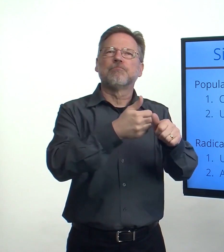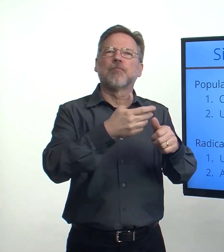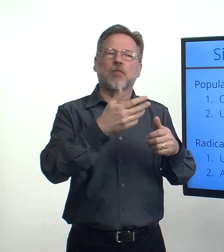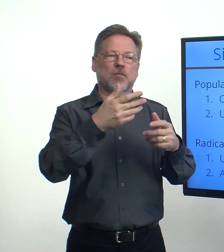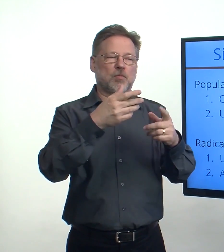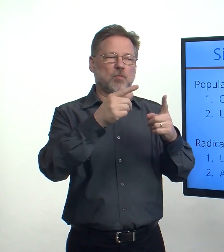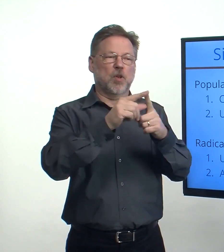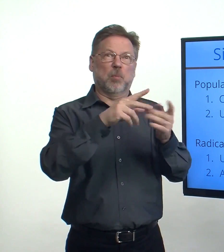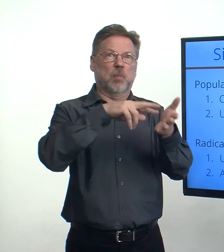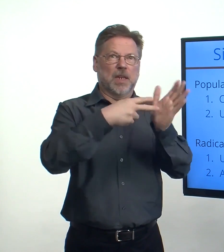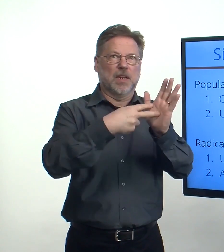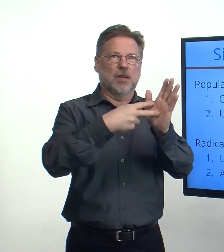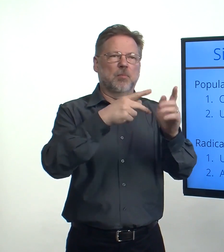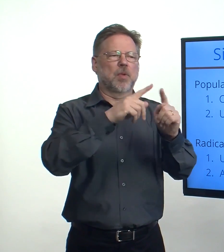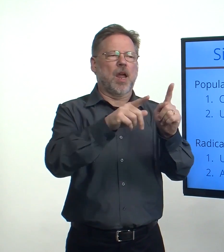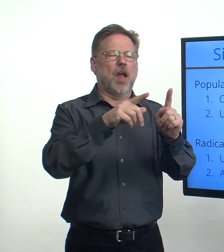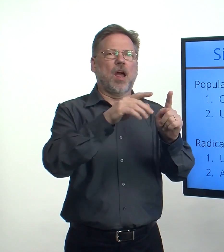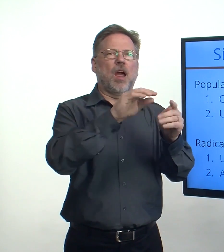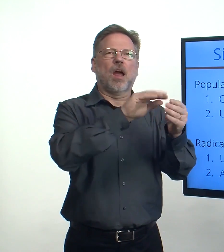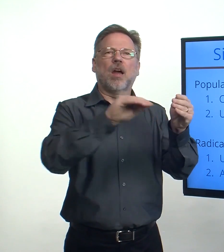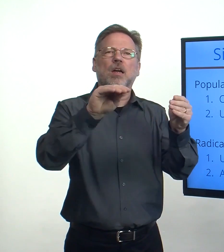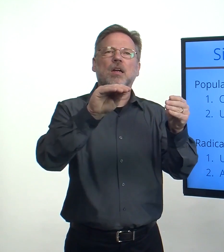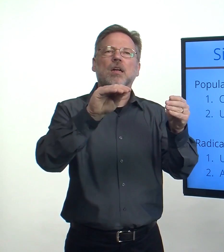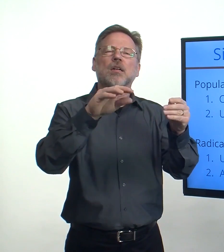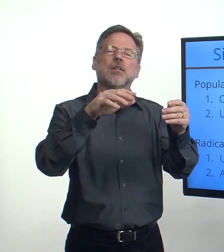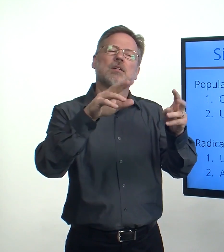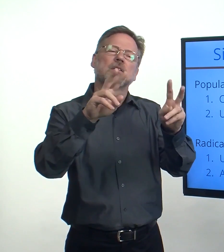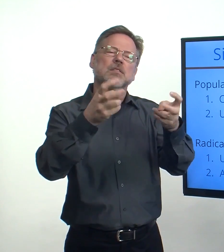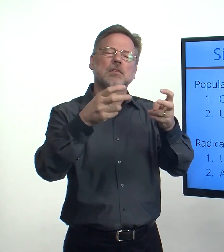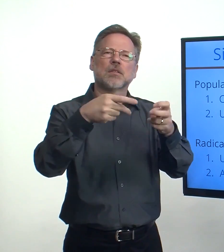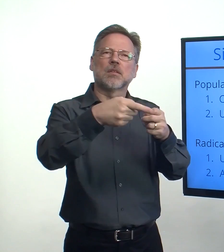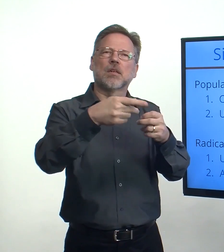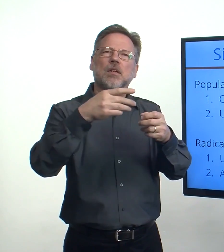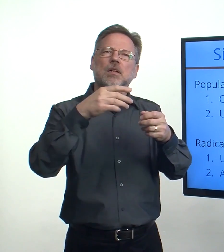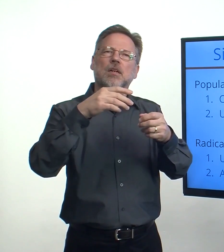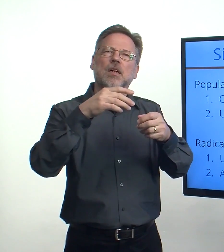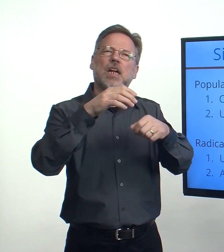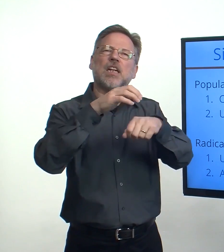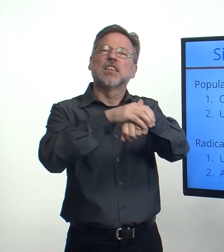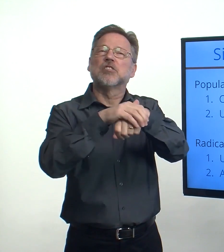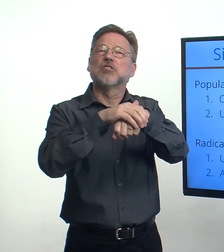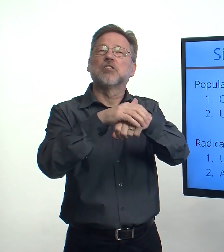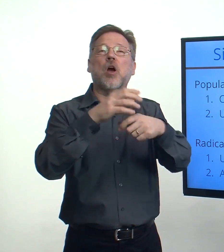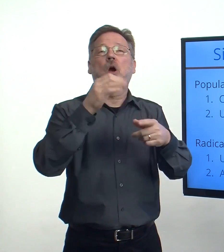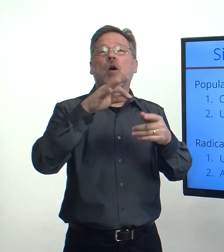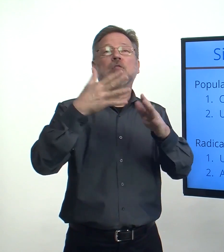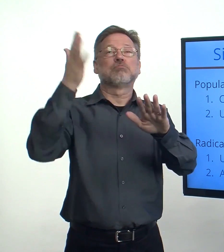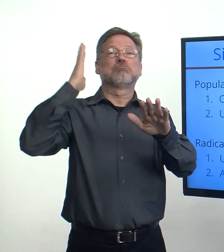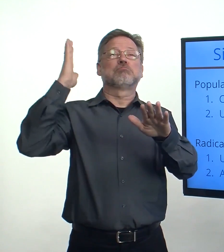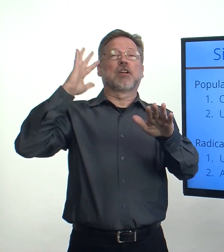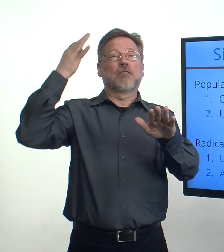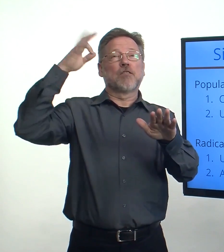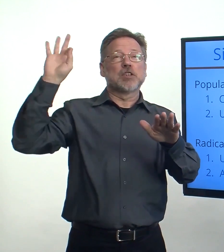The other way is to still go by the meaning of the word, but by using the spelling of English or